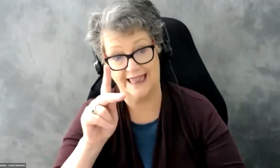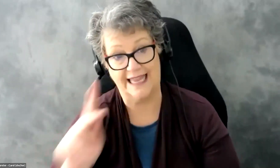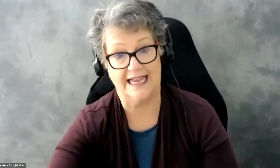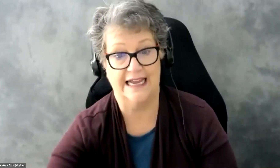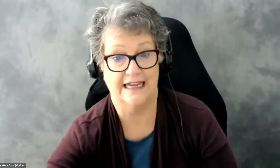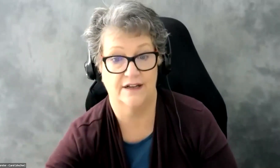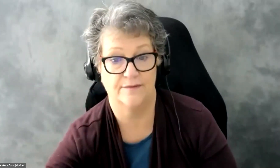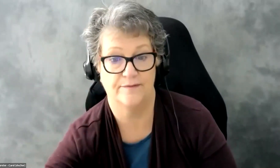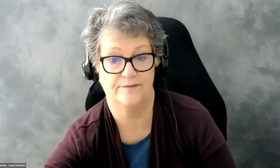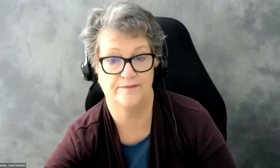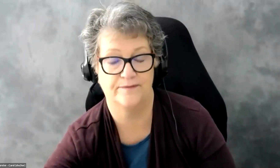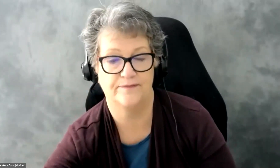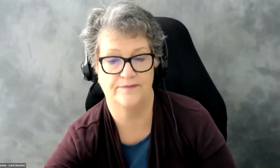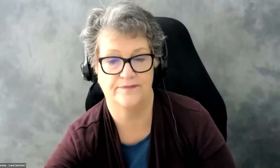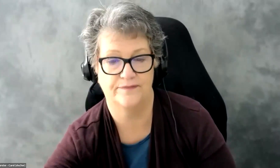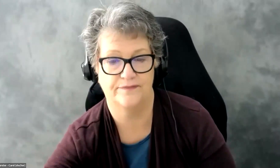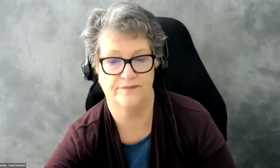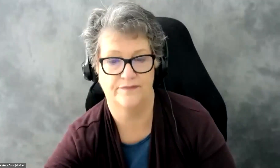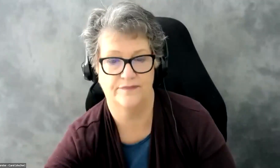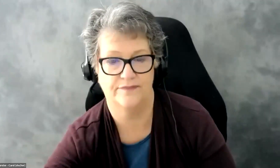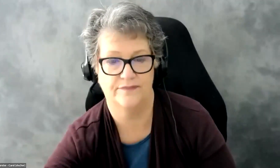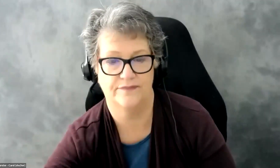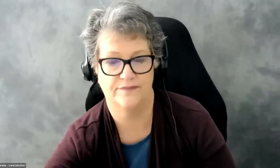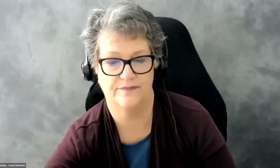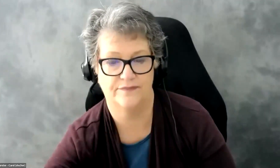and this is to the Senate budget